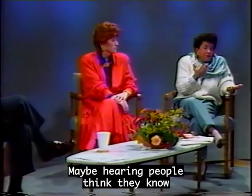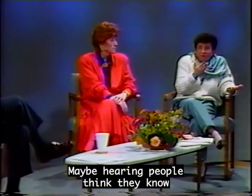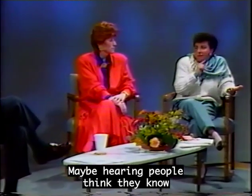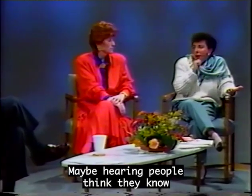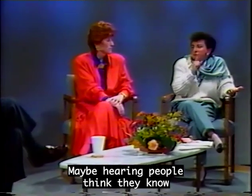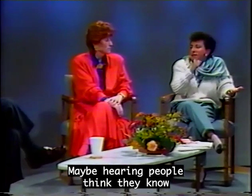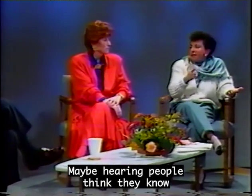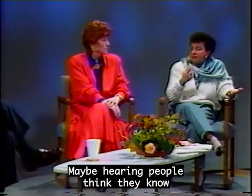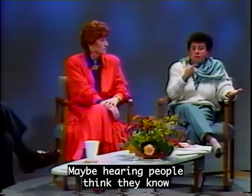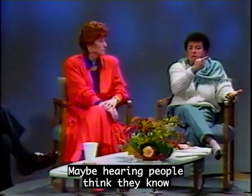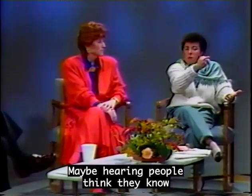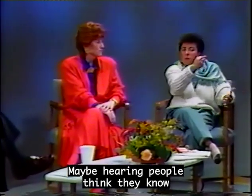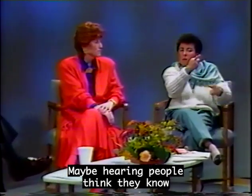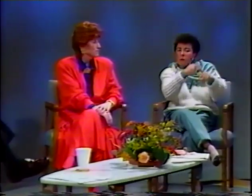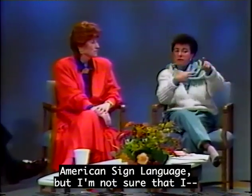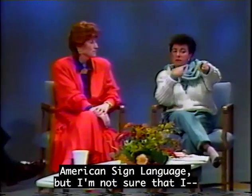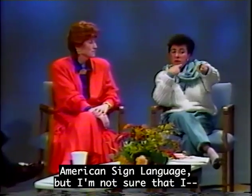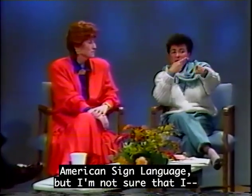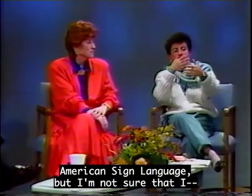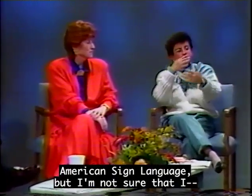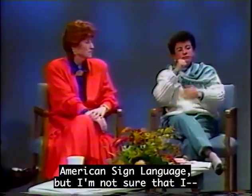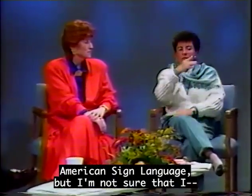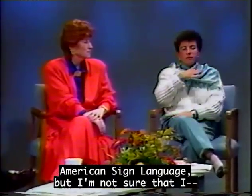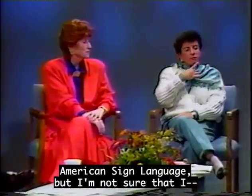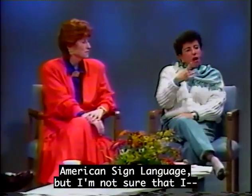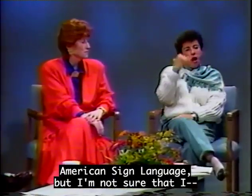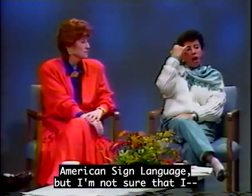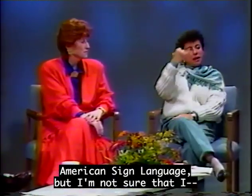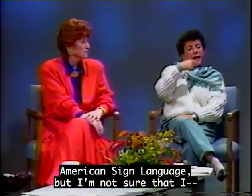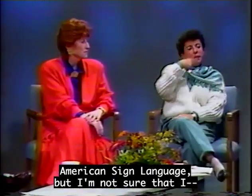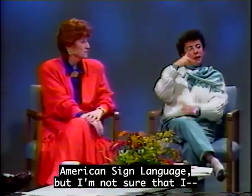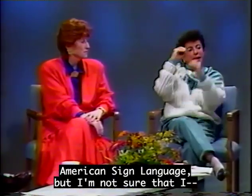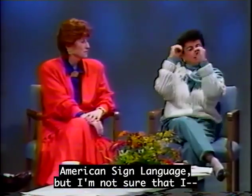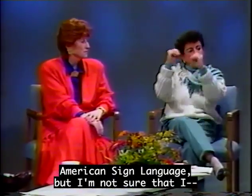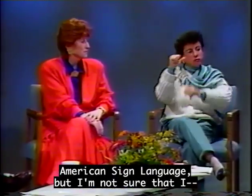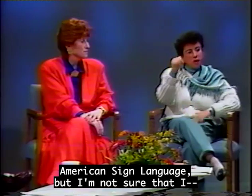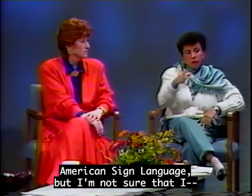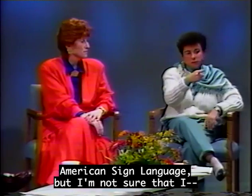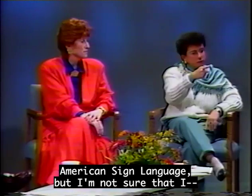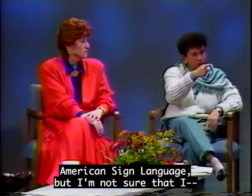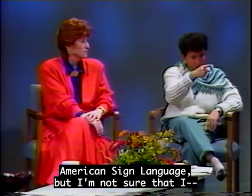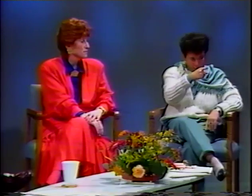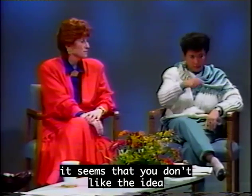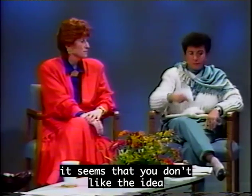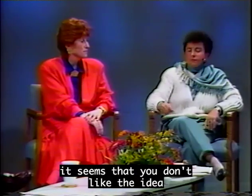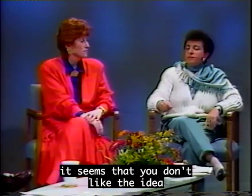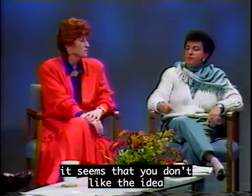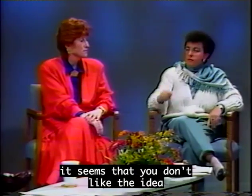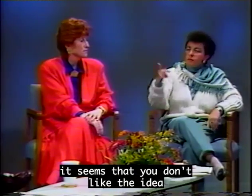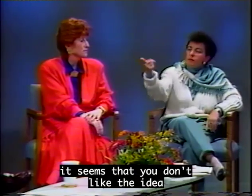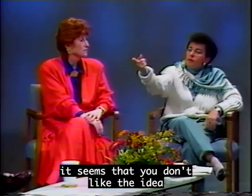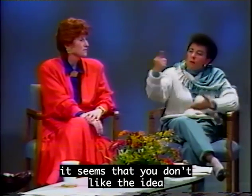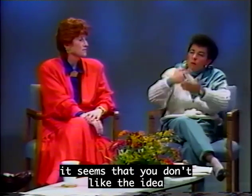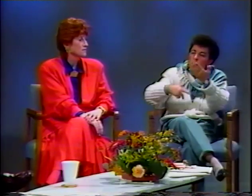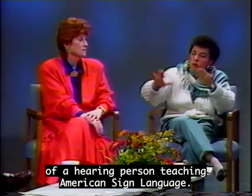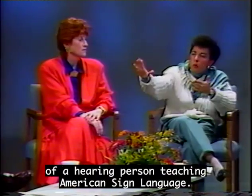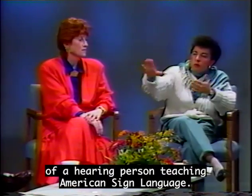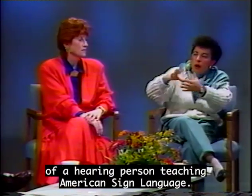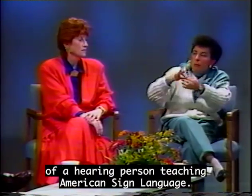Maybe hearing people think they know American Sign Language, but I'm not sure that it seems that you don't like the idea of a hearing